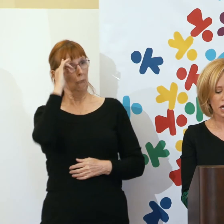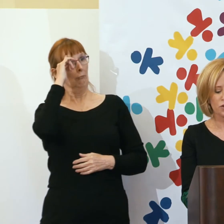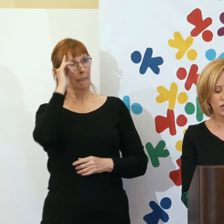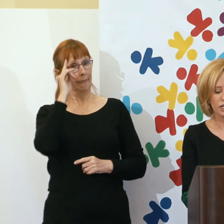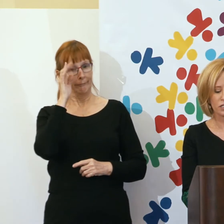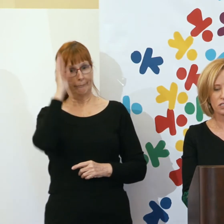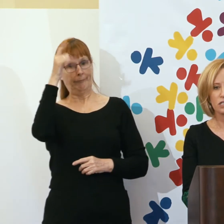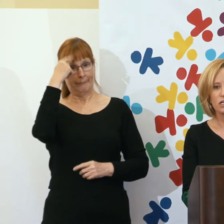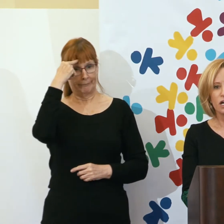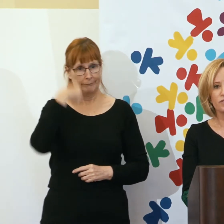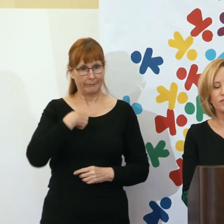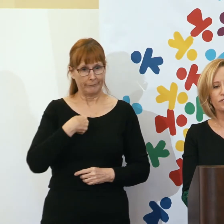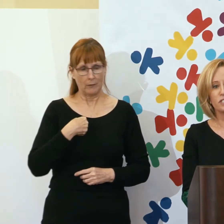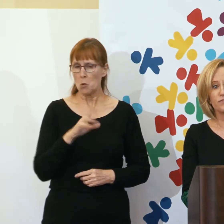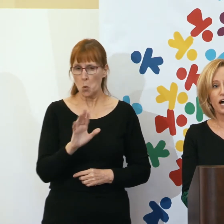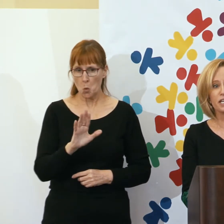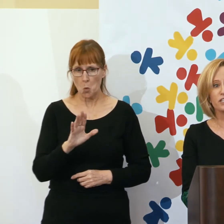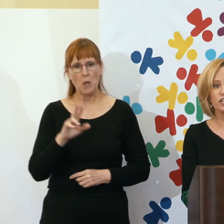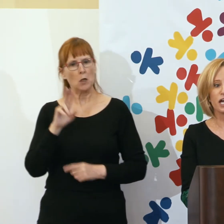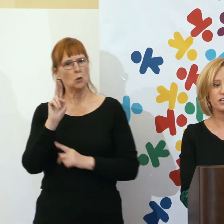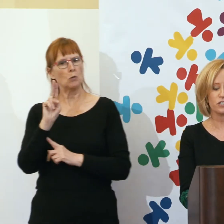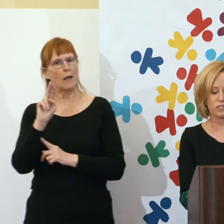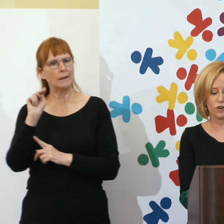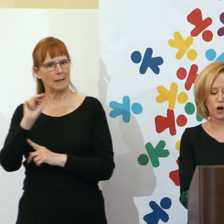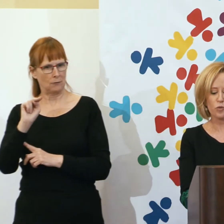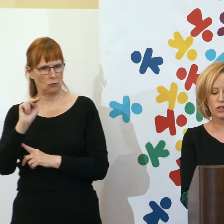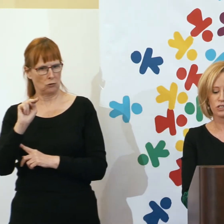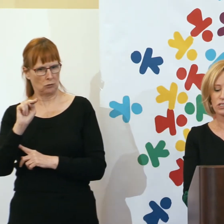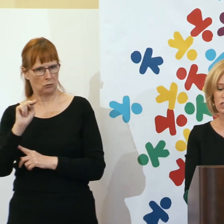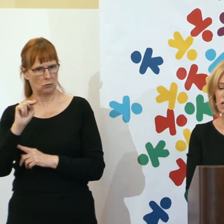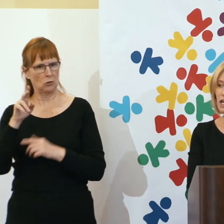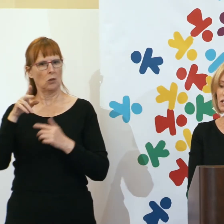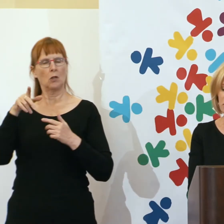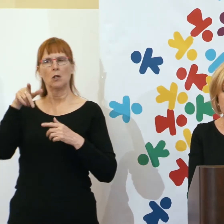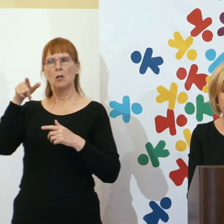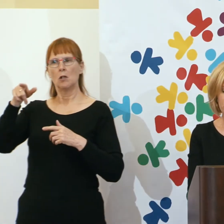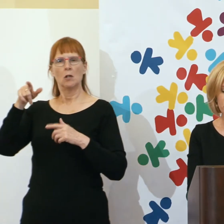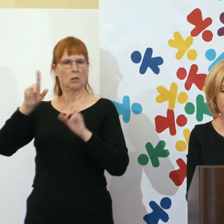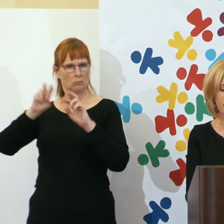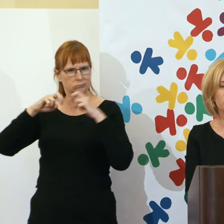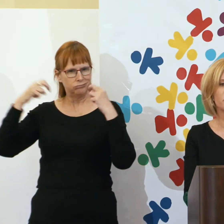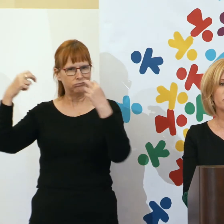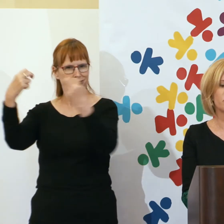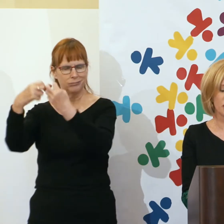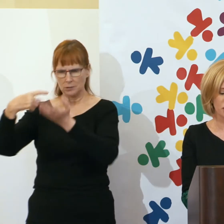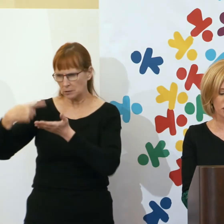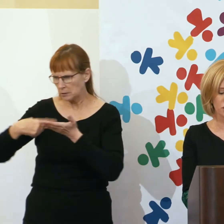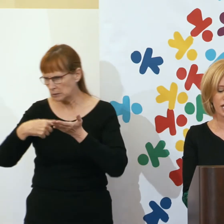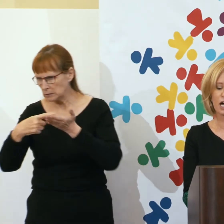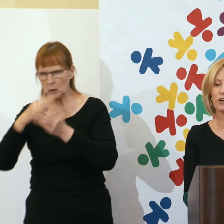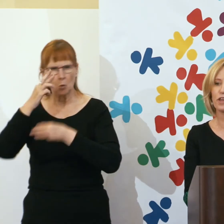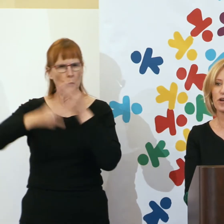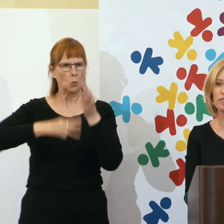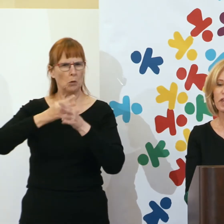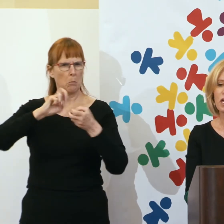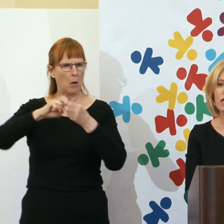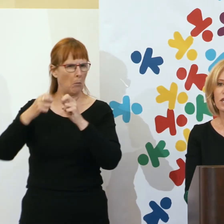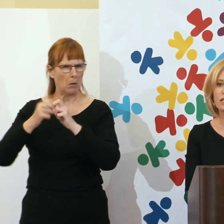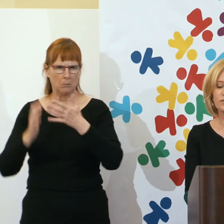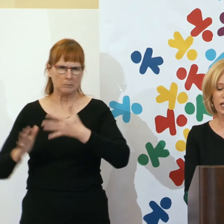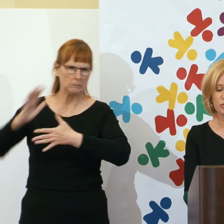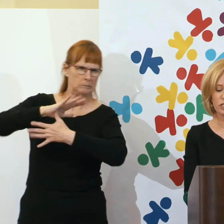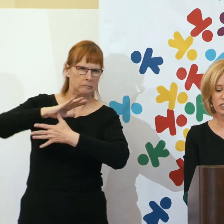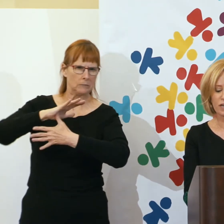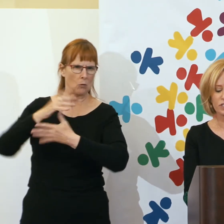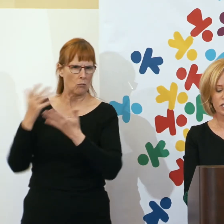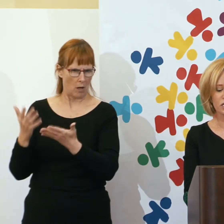to put together a list of the defining challenges of our world and assembled a development agenda to tackle them,